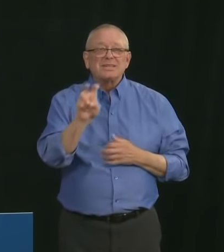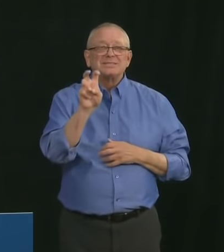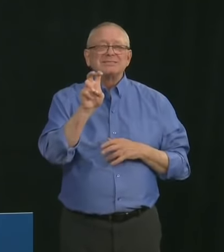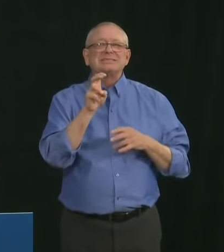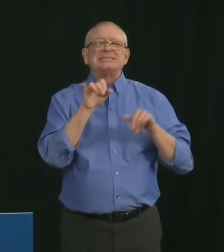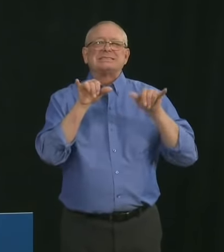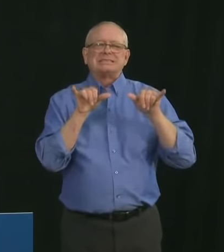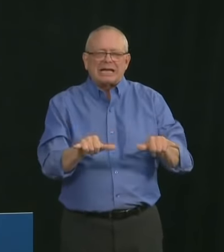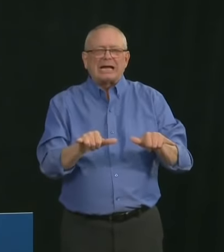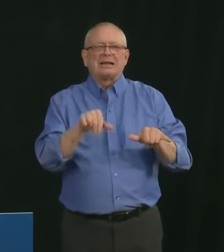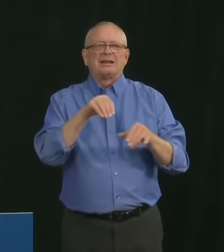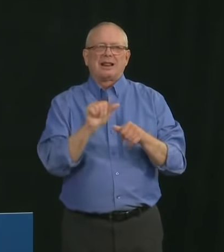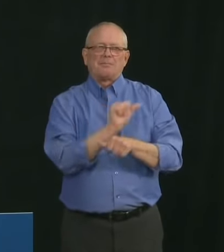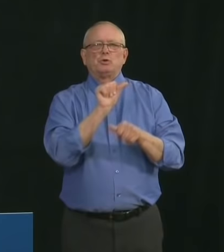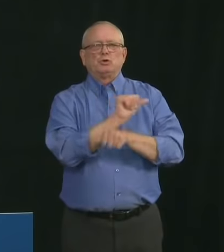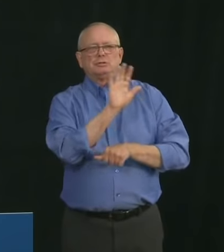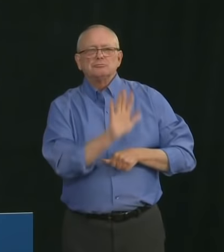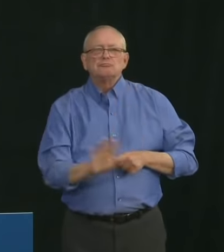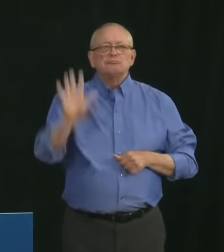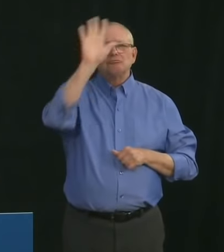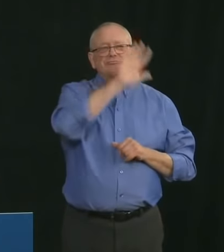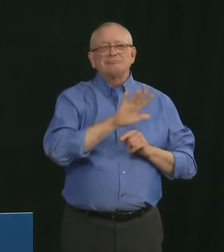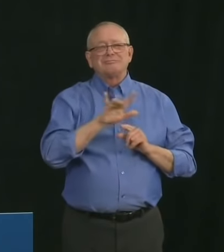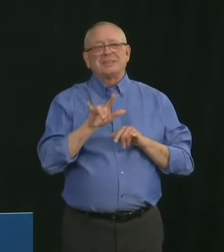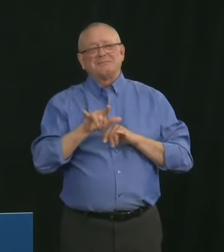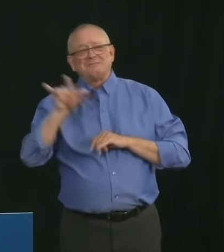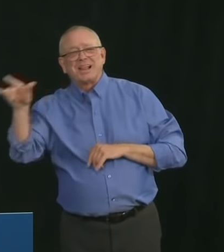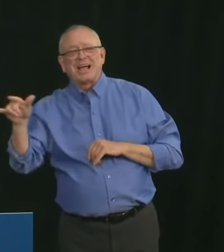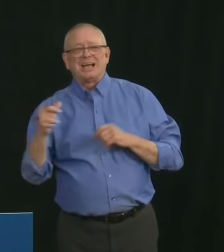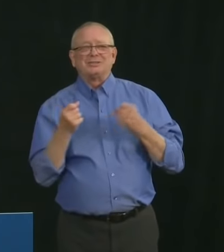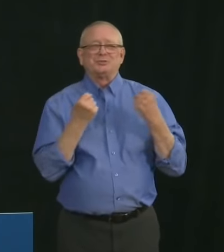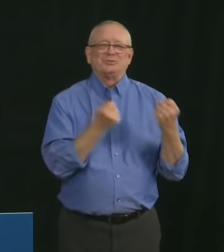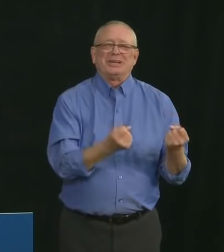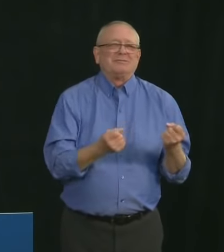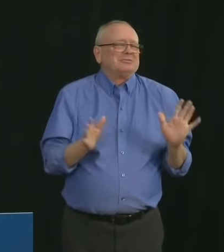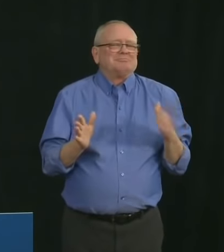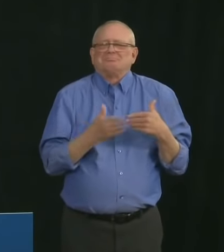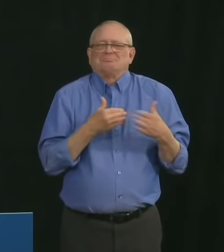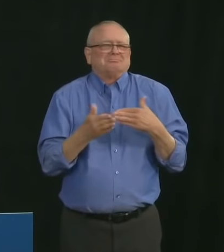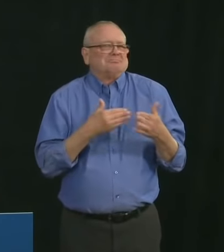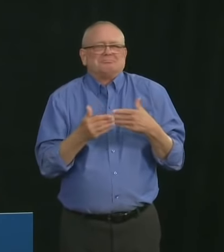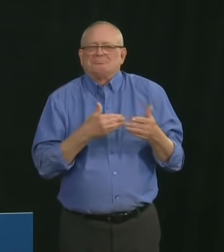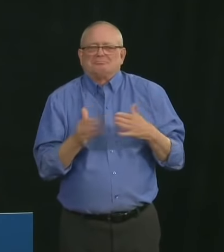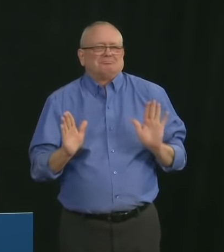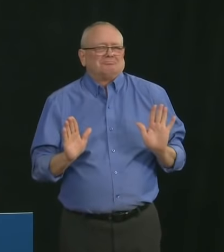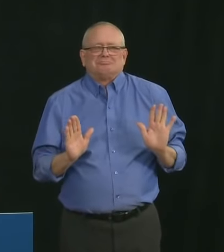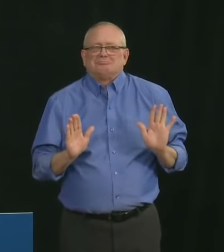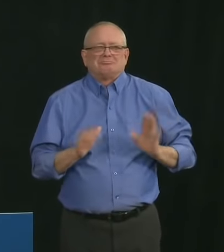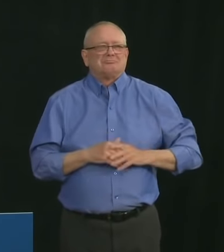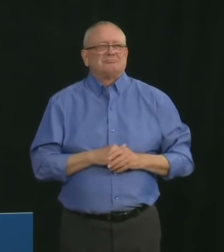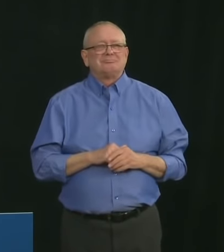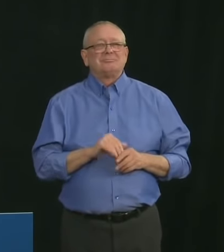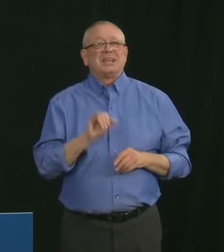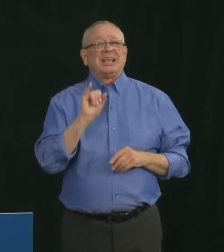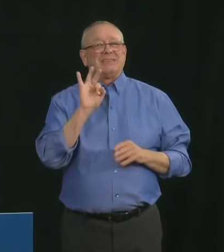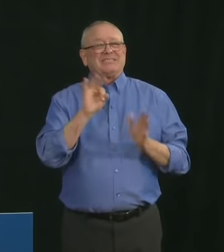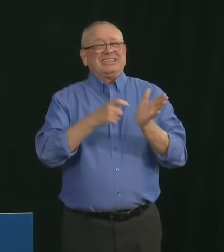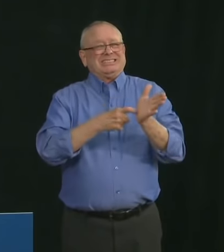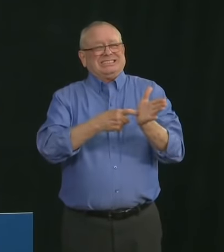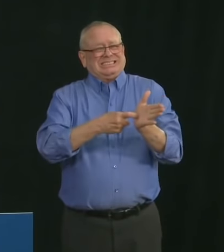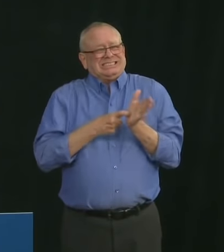between traveling by airplane or by car. Again, essential travel is certainly something that can